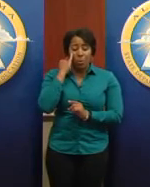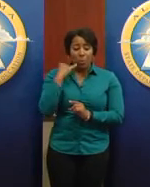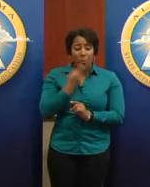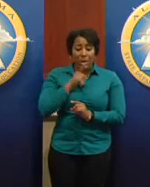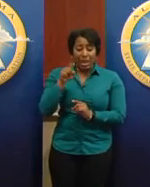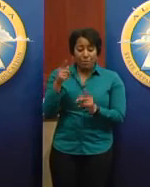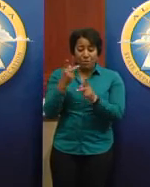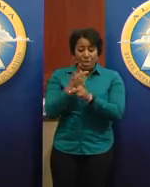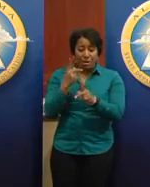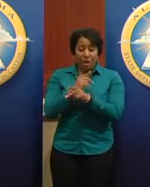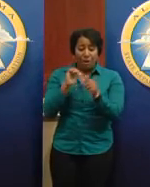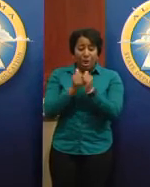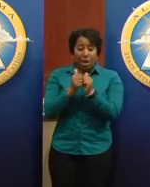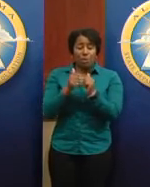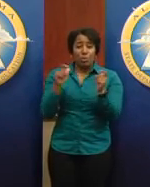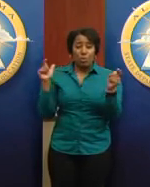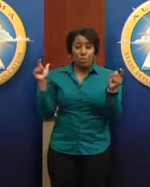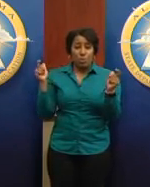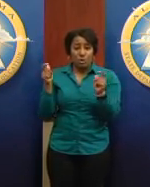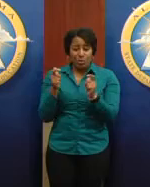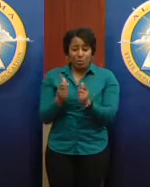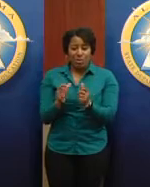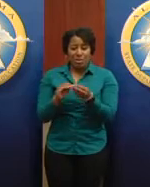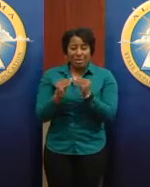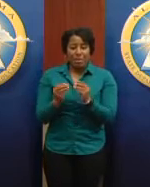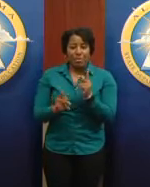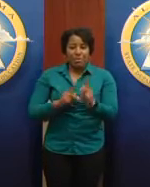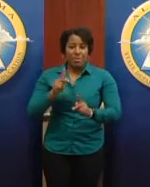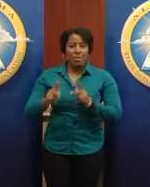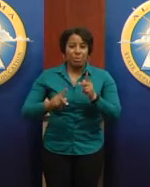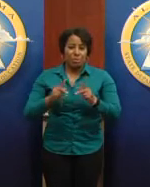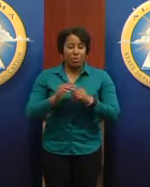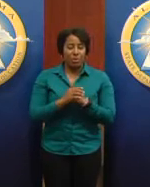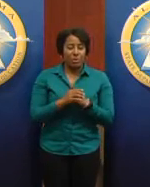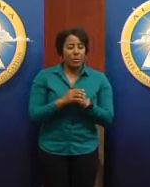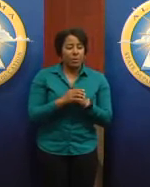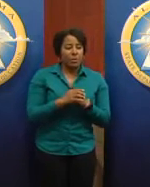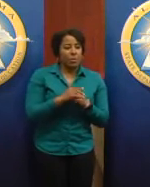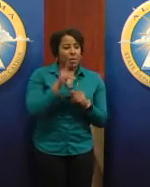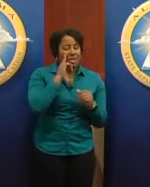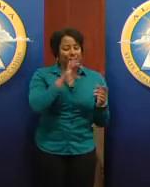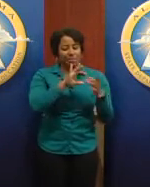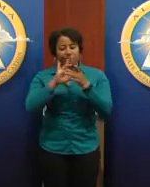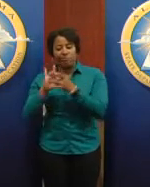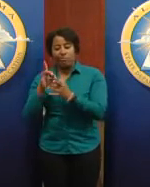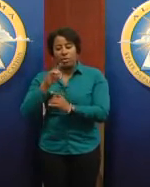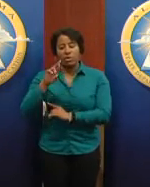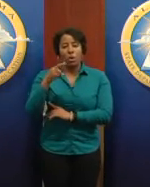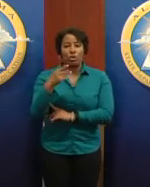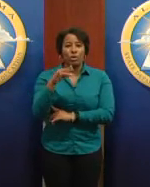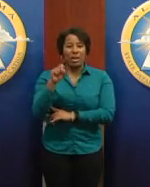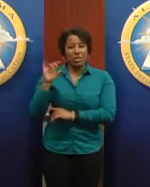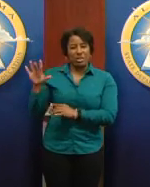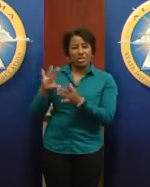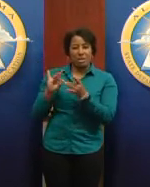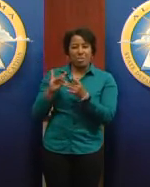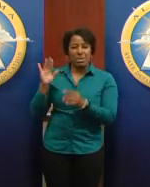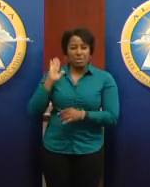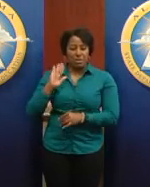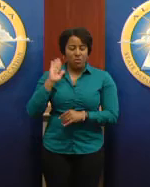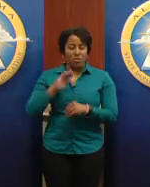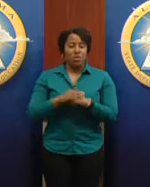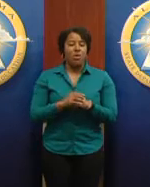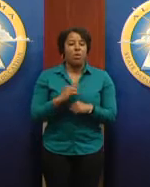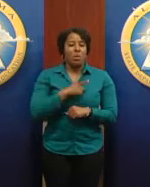congestion by reducing how many people are out there. And I think that goes back to what Dr. Harris was saying earlier. There are ways